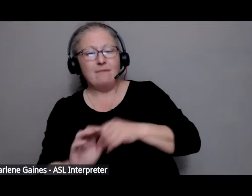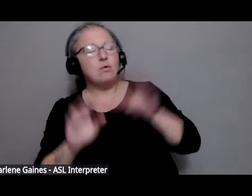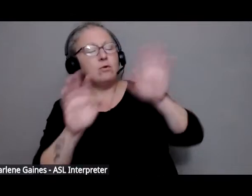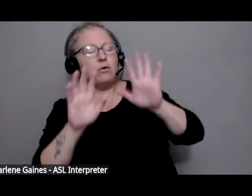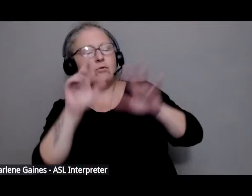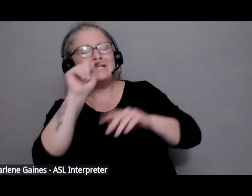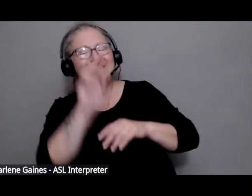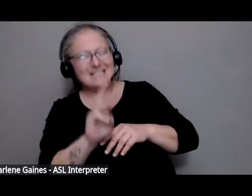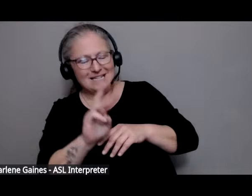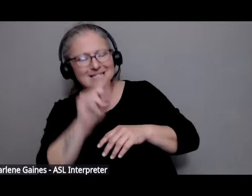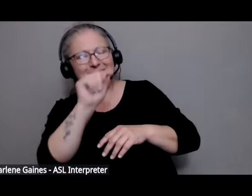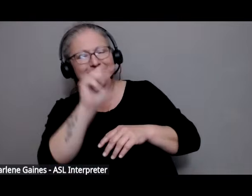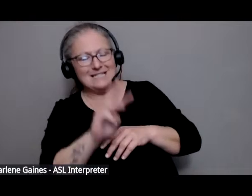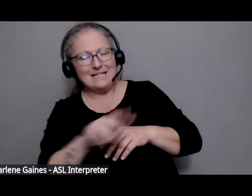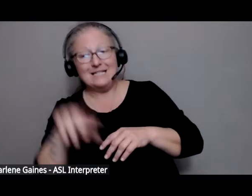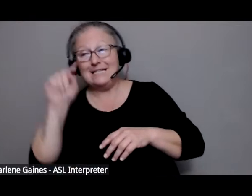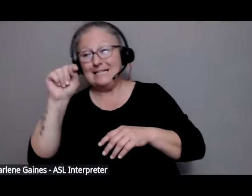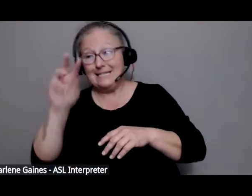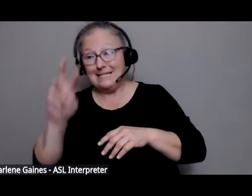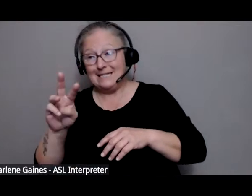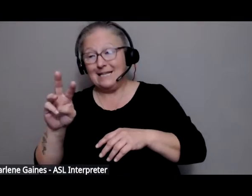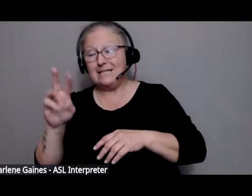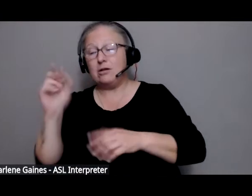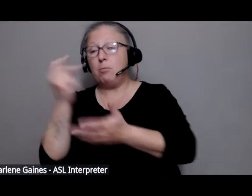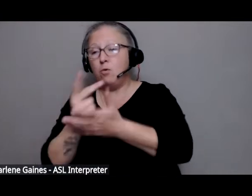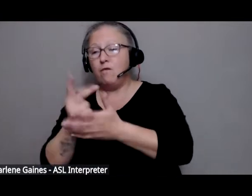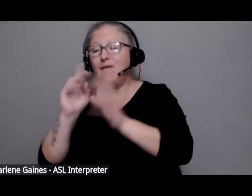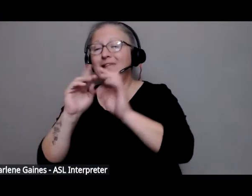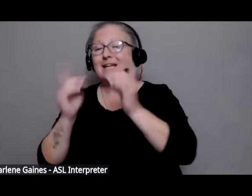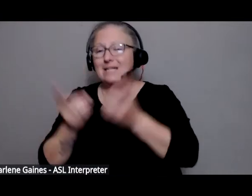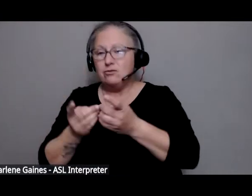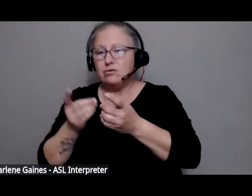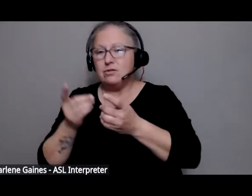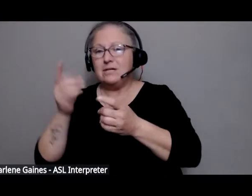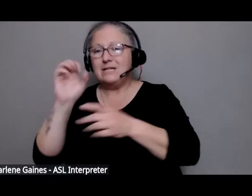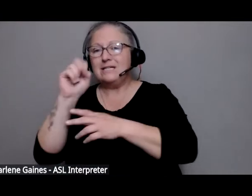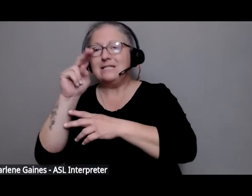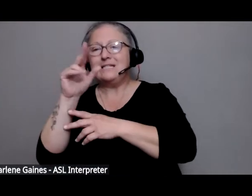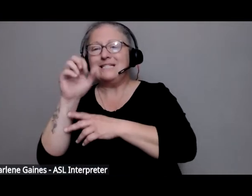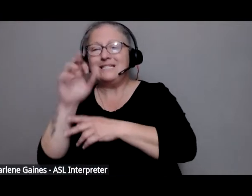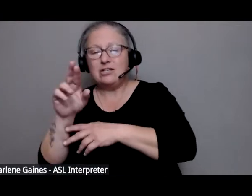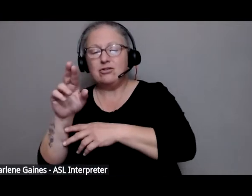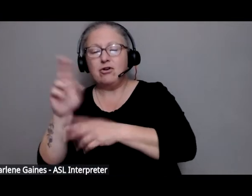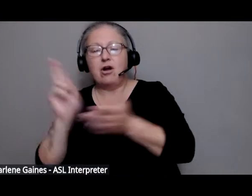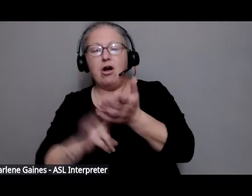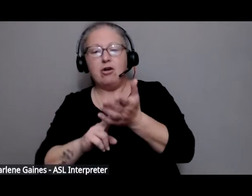excuse me. Yeah. T6 would be the approval of the district's successor contract proposal.